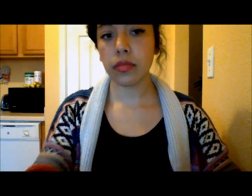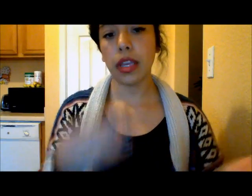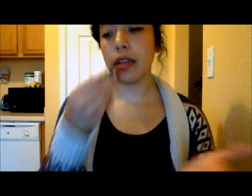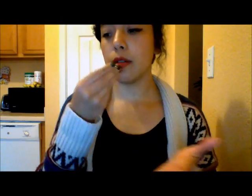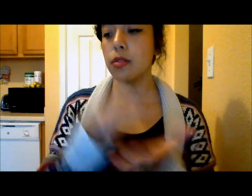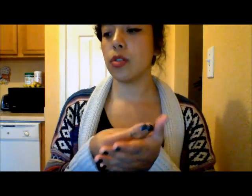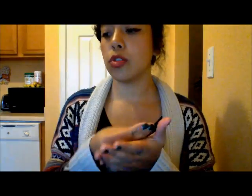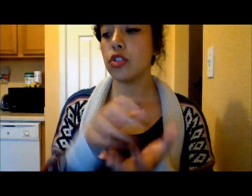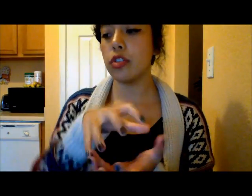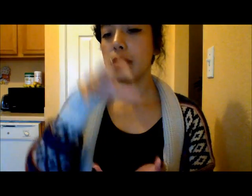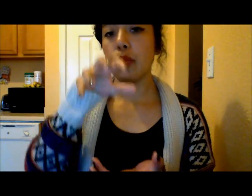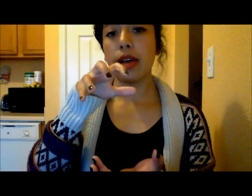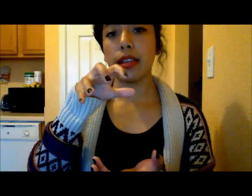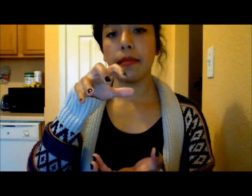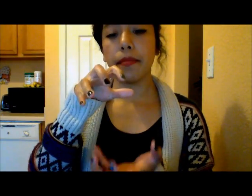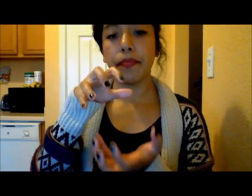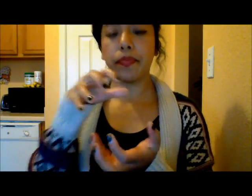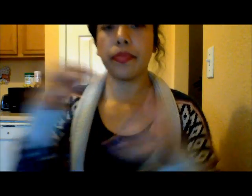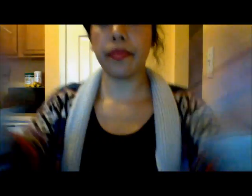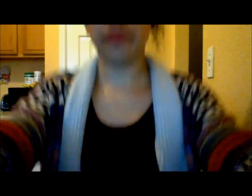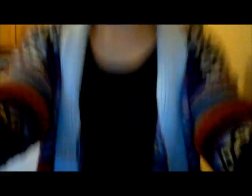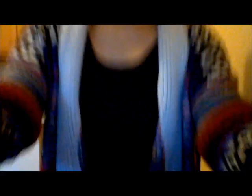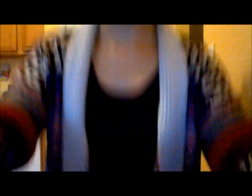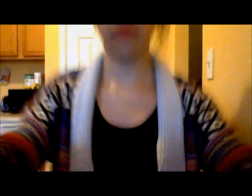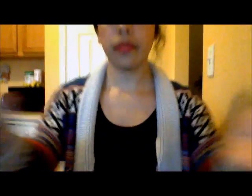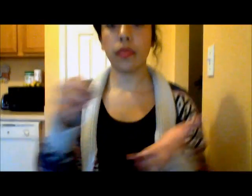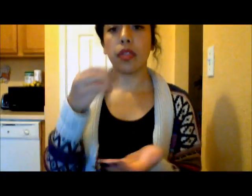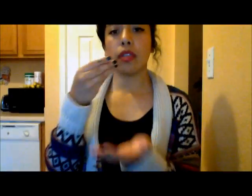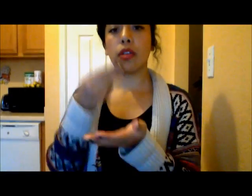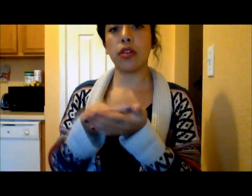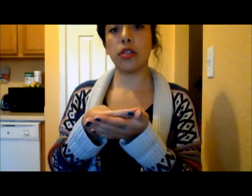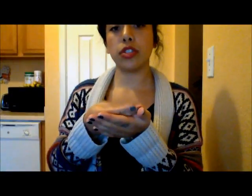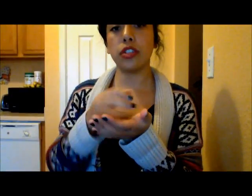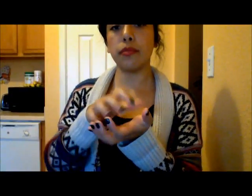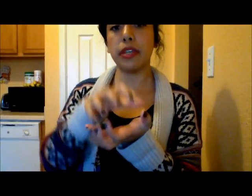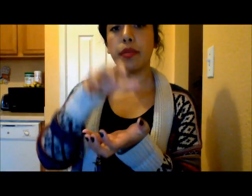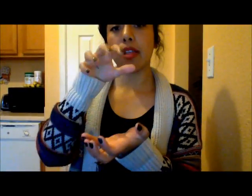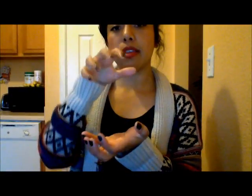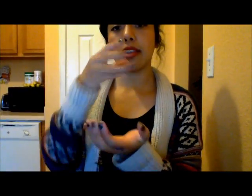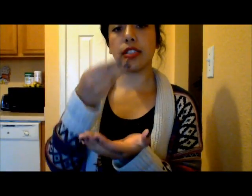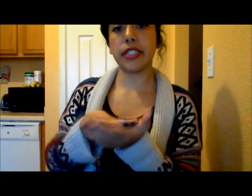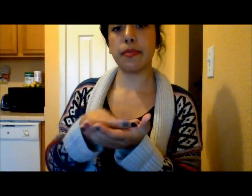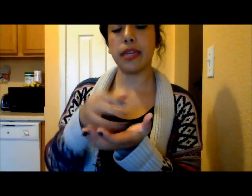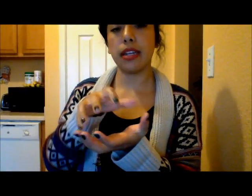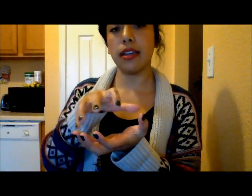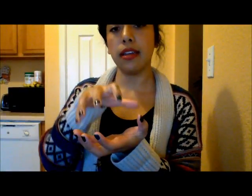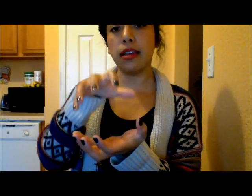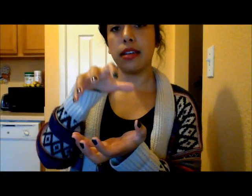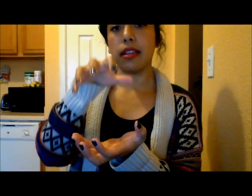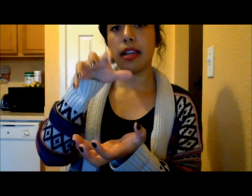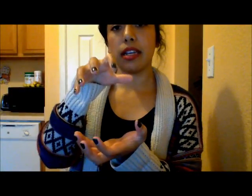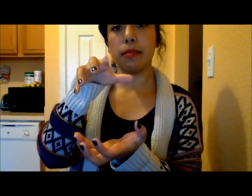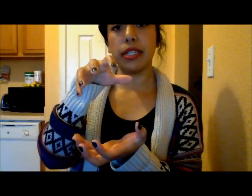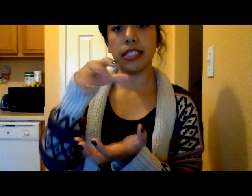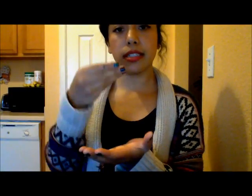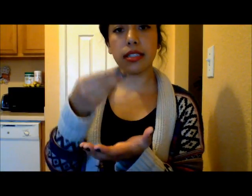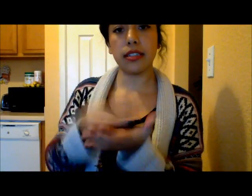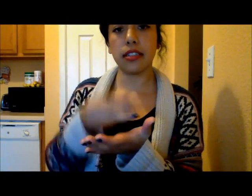Okay. To be wealthy. To be wealthy. So it's money and then like in abundance, to